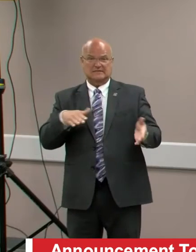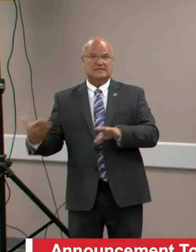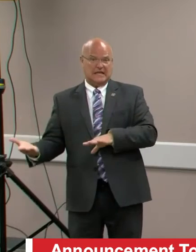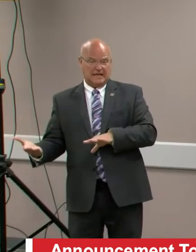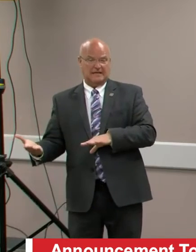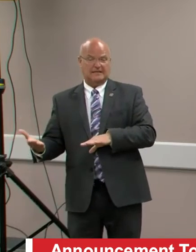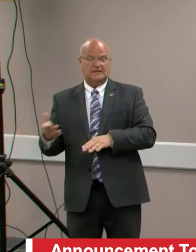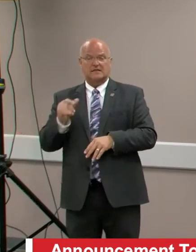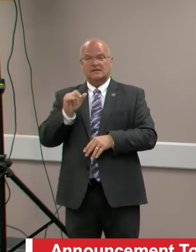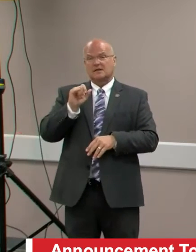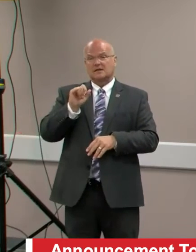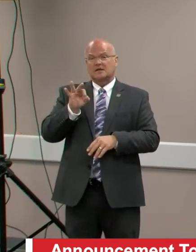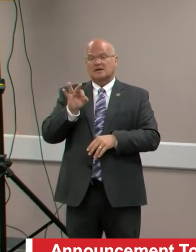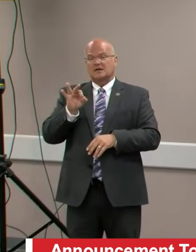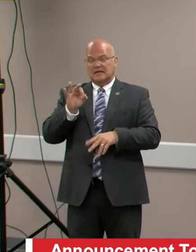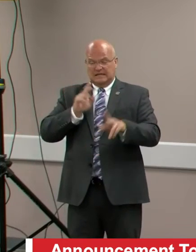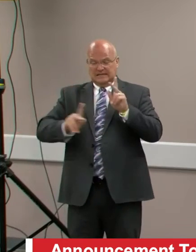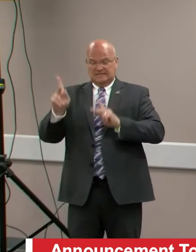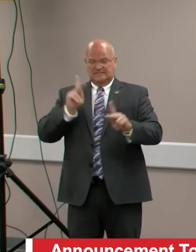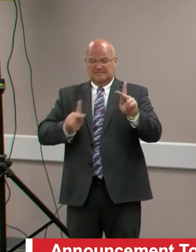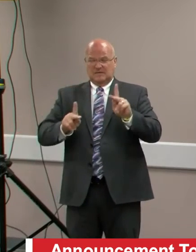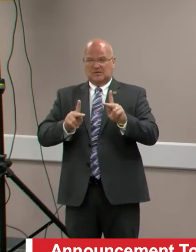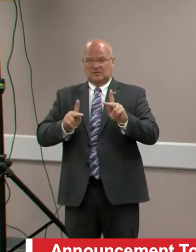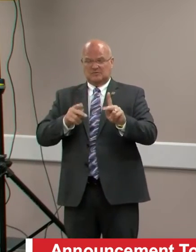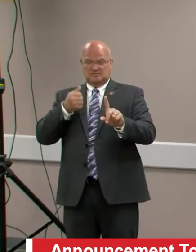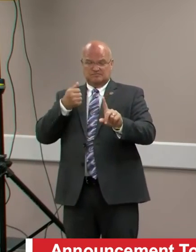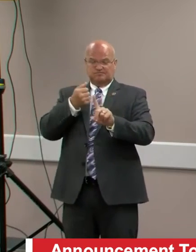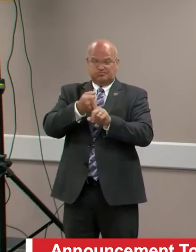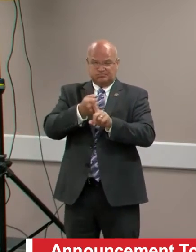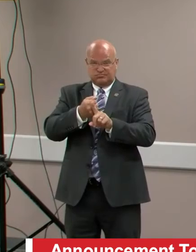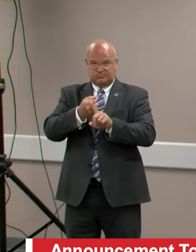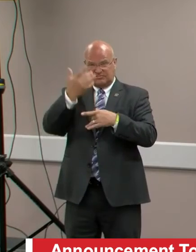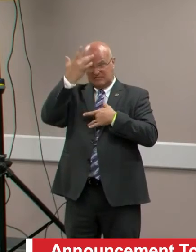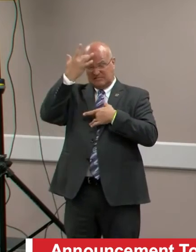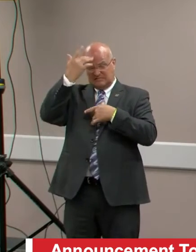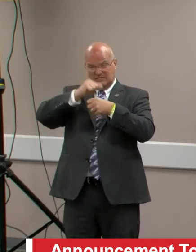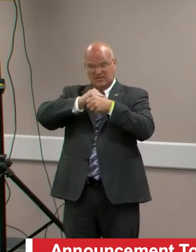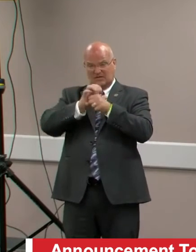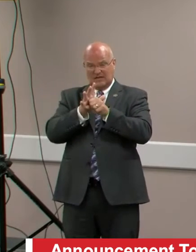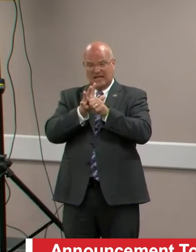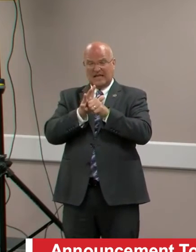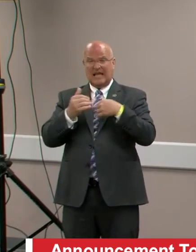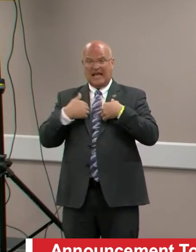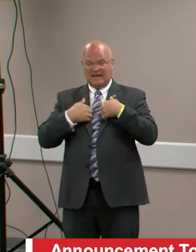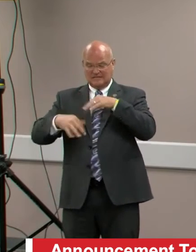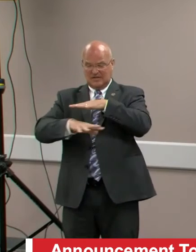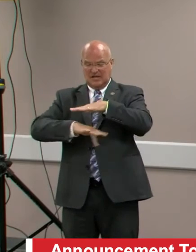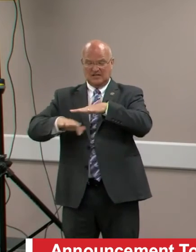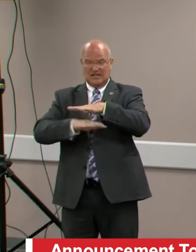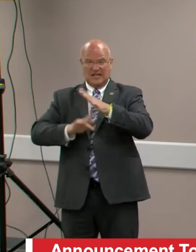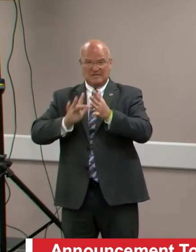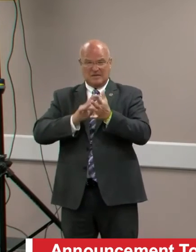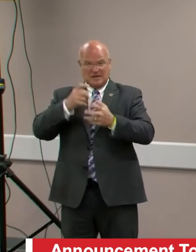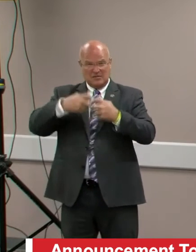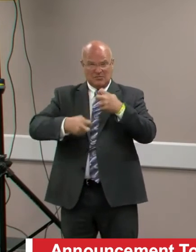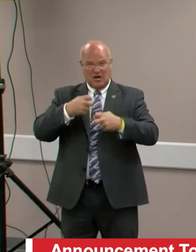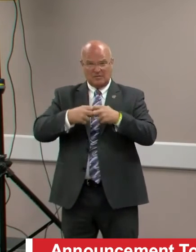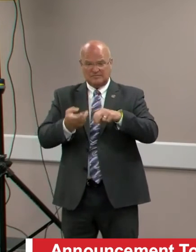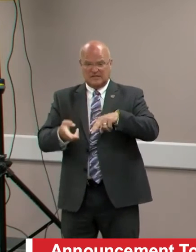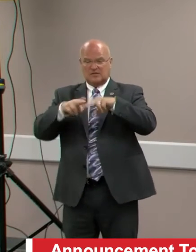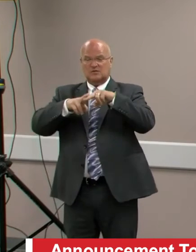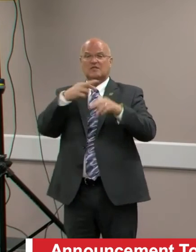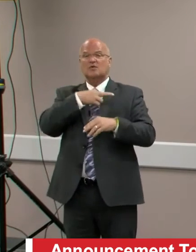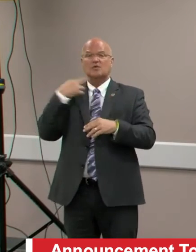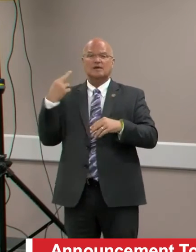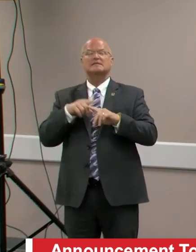And so if the people who are being infected have those underlying medical conditions, then that increases the risk.